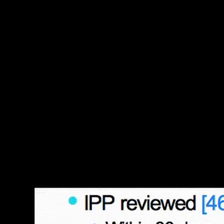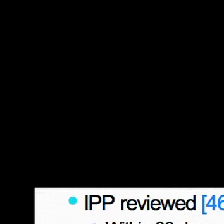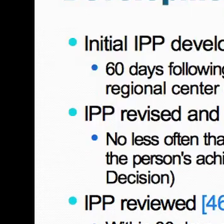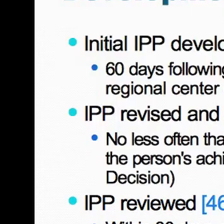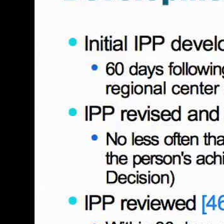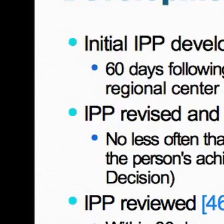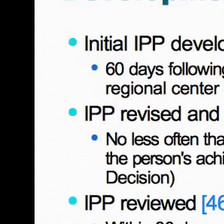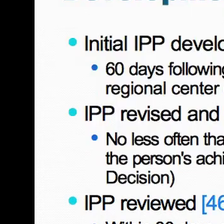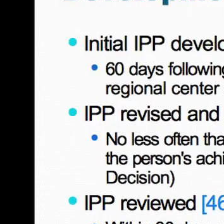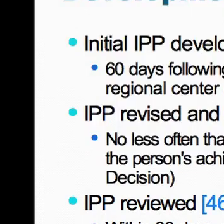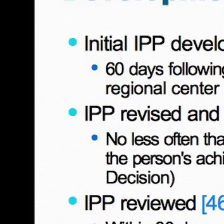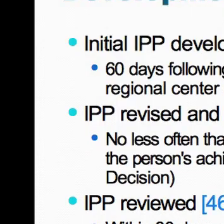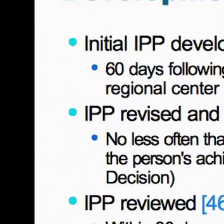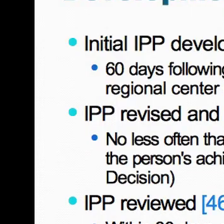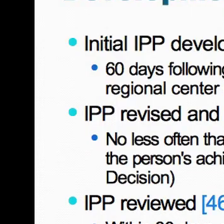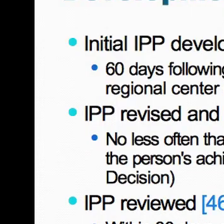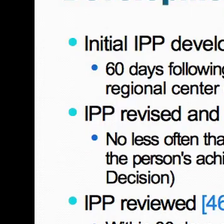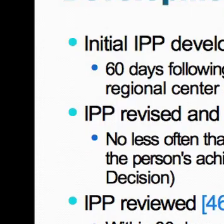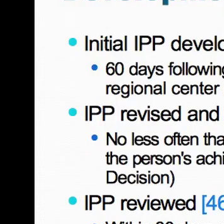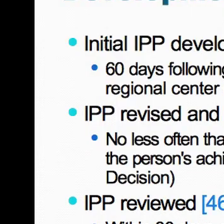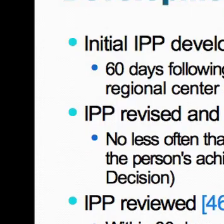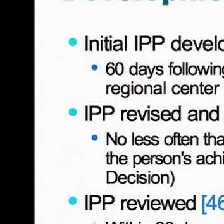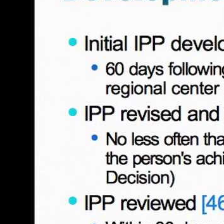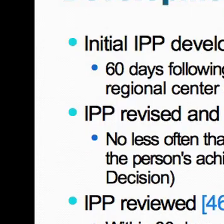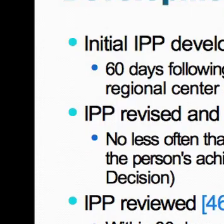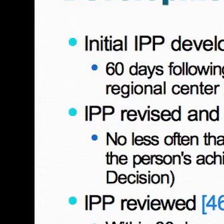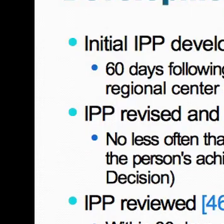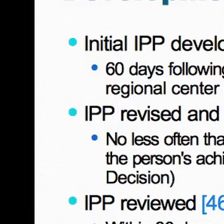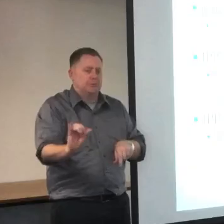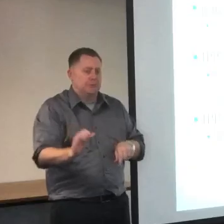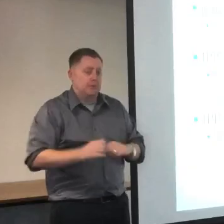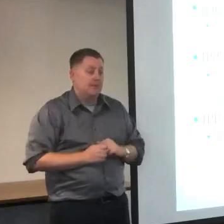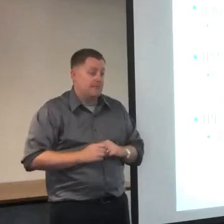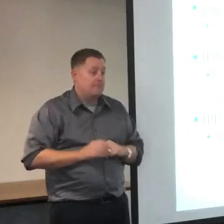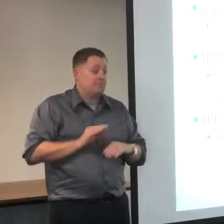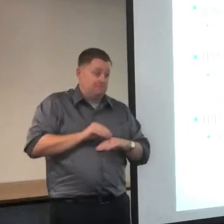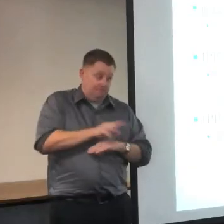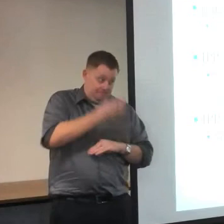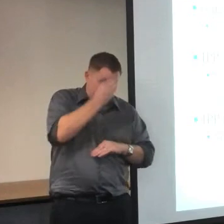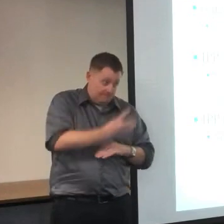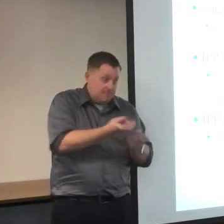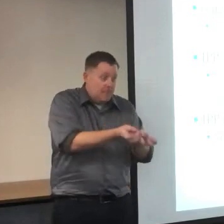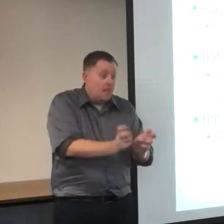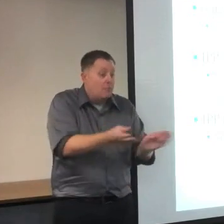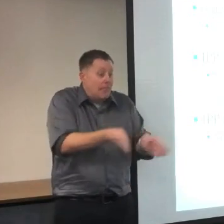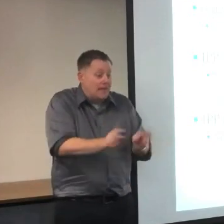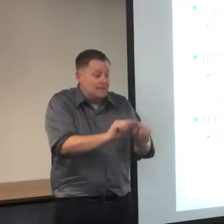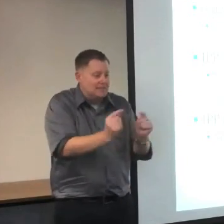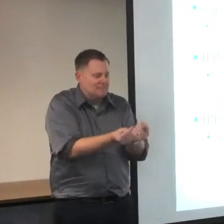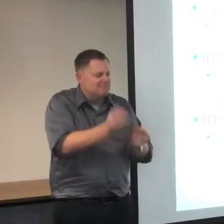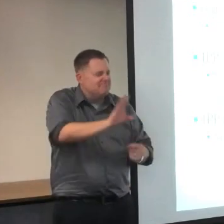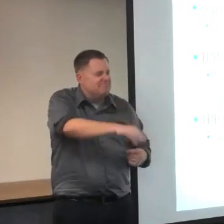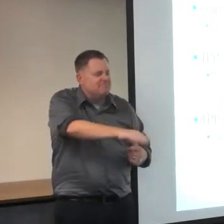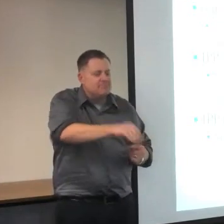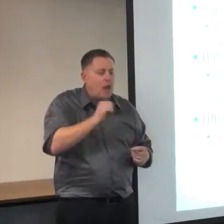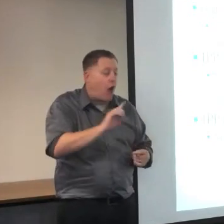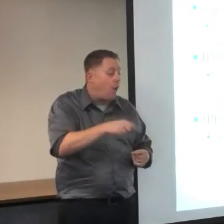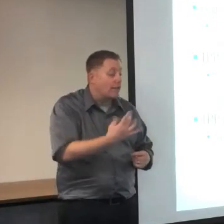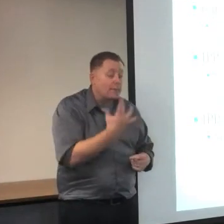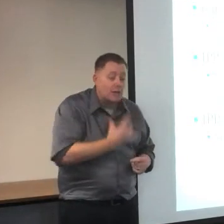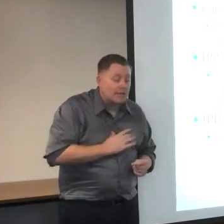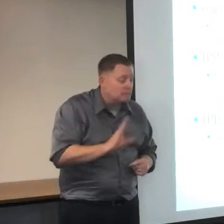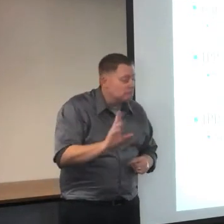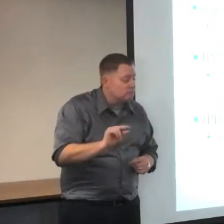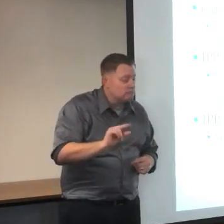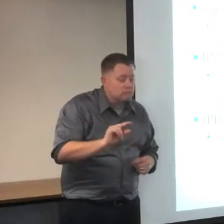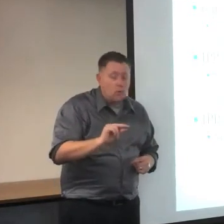And we emphasize that in the planning team meeting by saying that it's not just at your birthday or when the